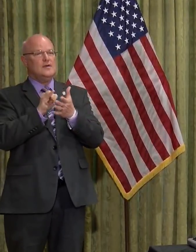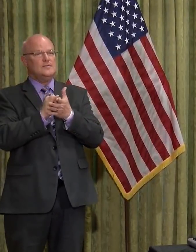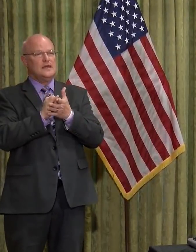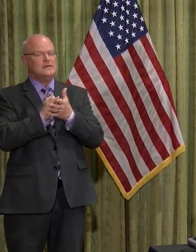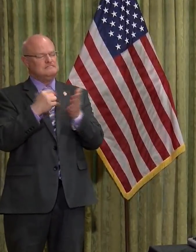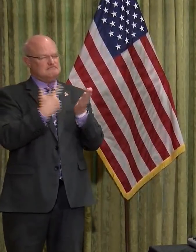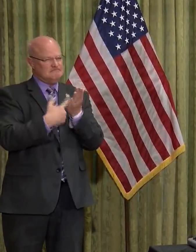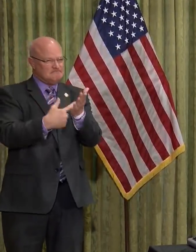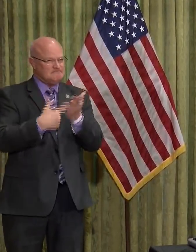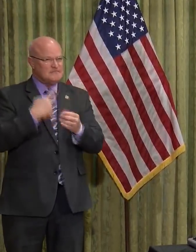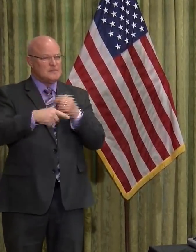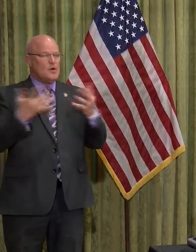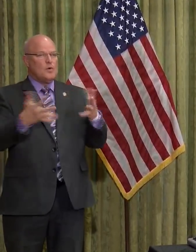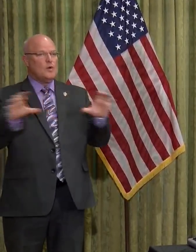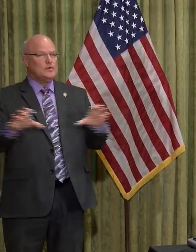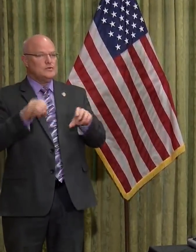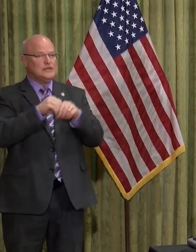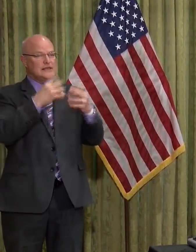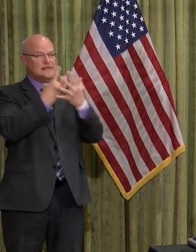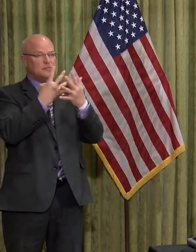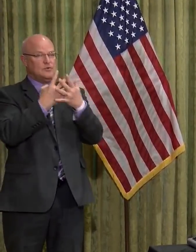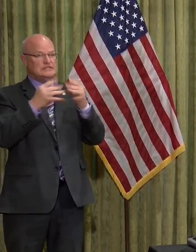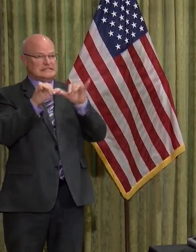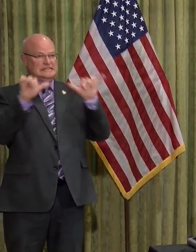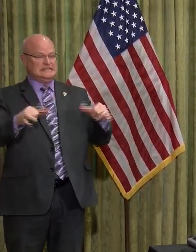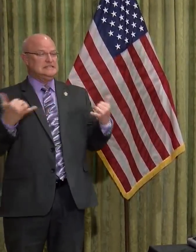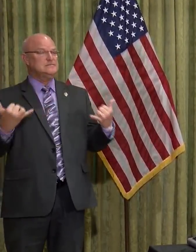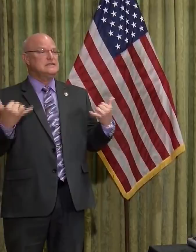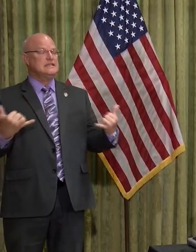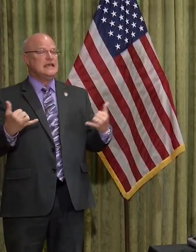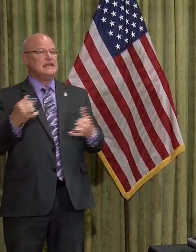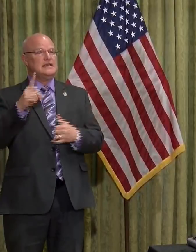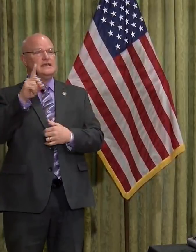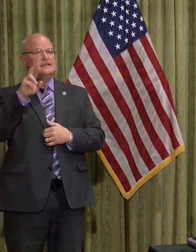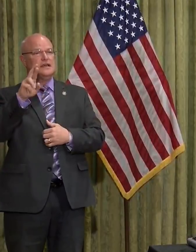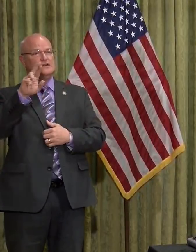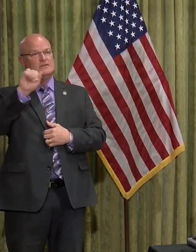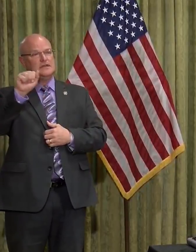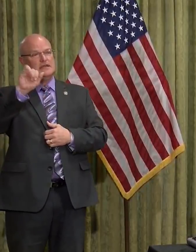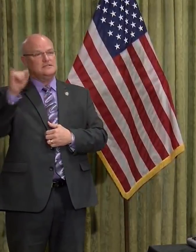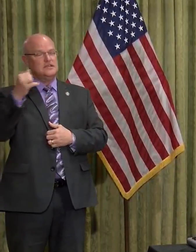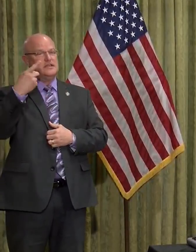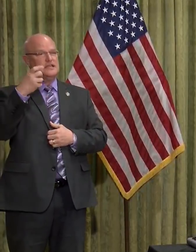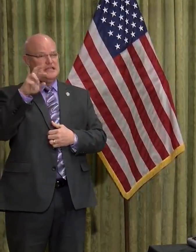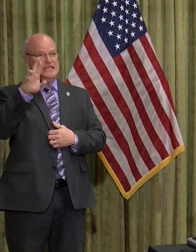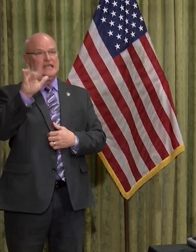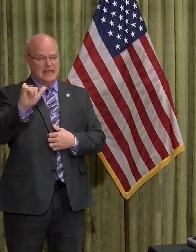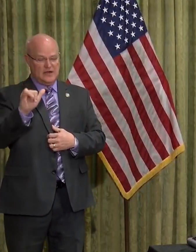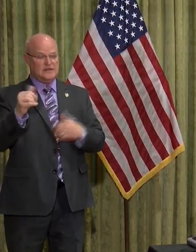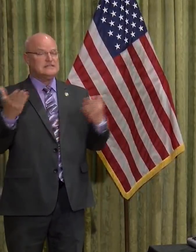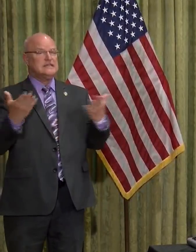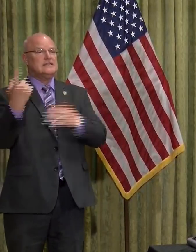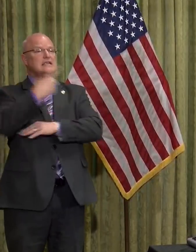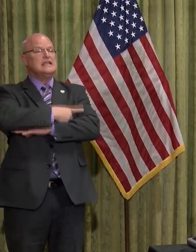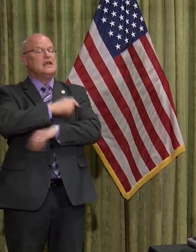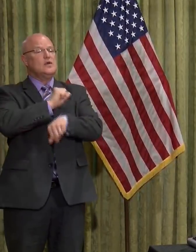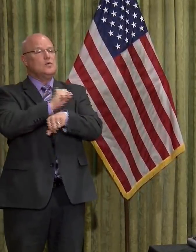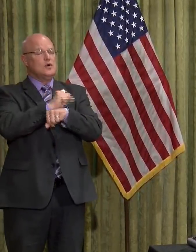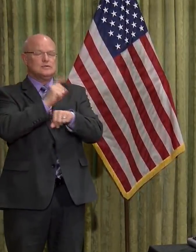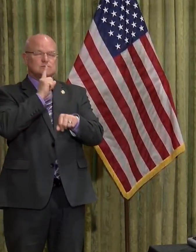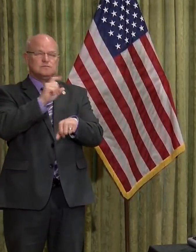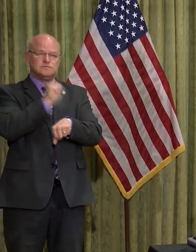will talk a little bit about what we're doing in the prisons today. Director A.J. Gary is here as well, who has been working